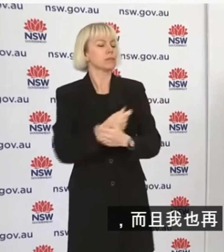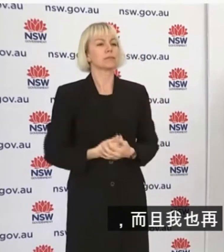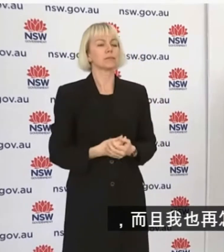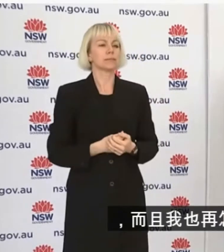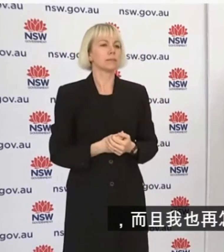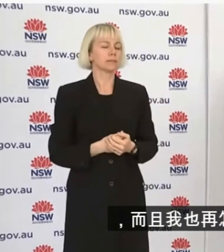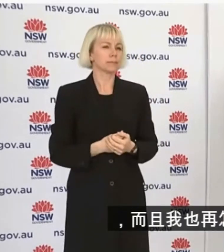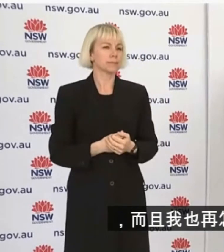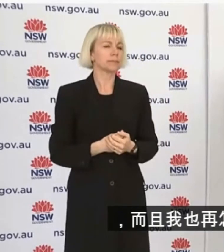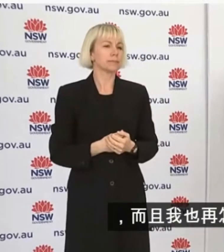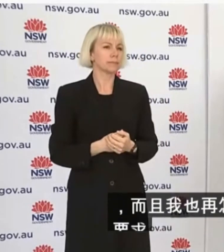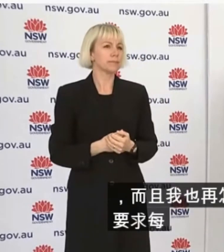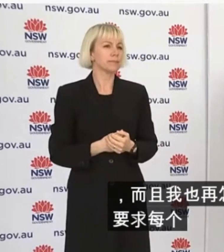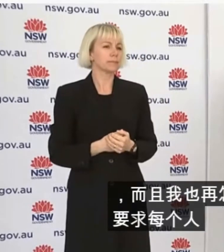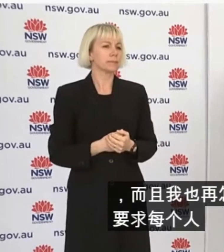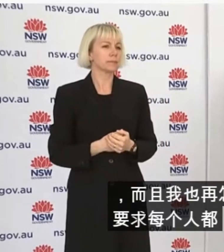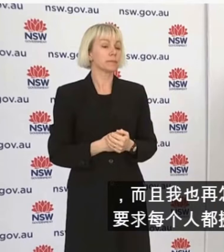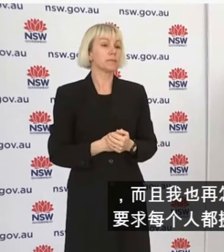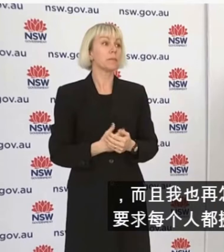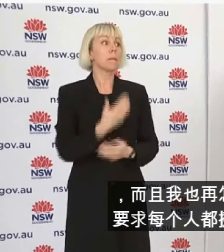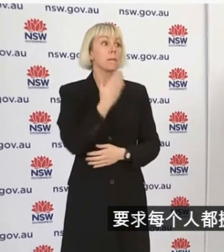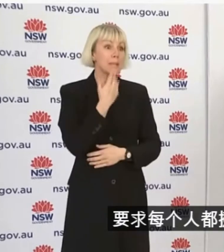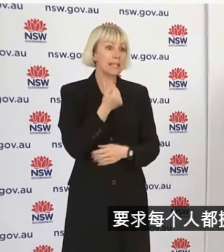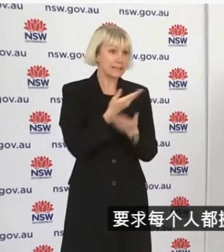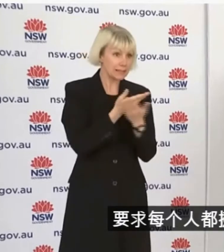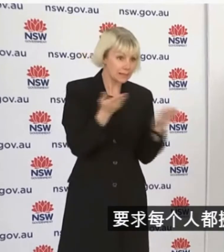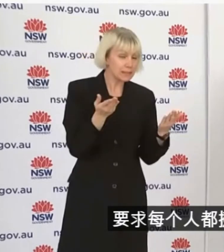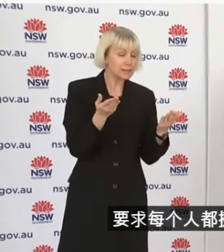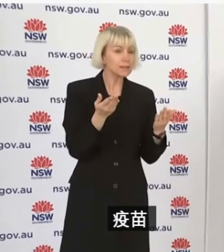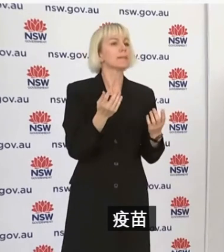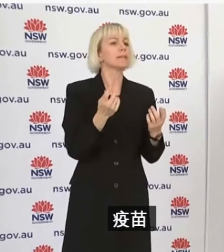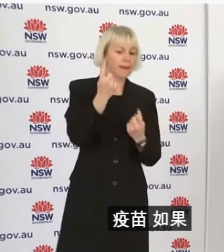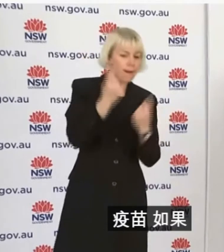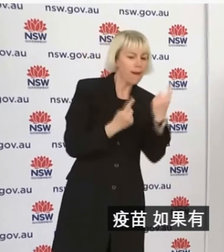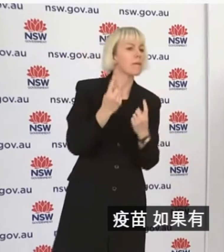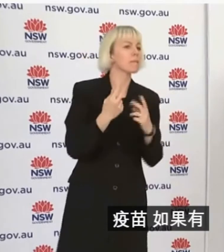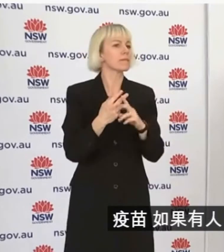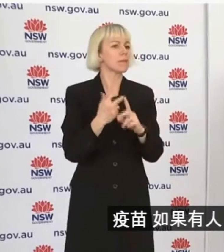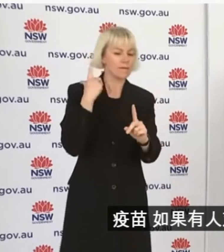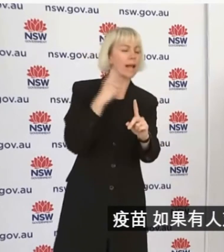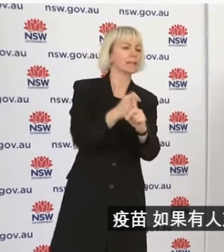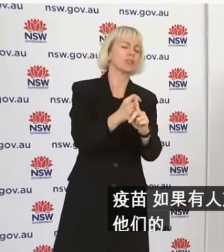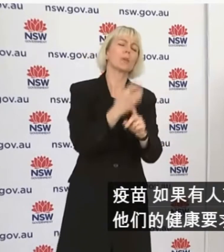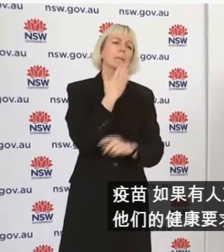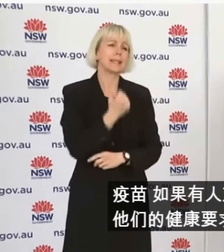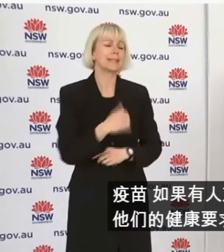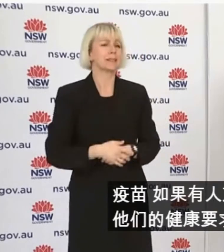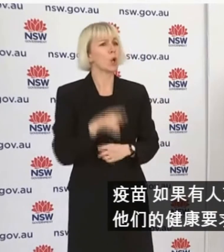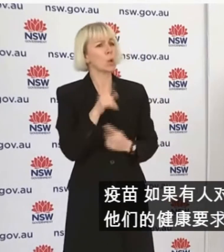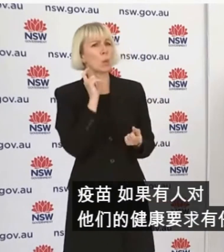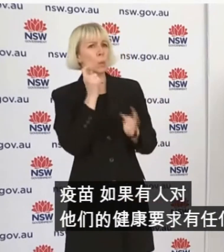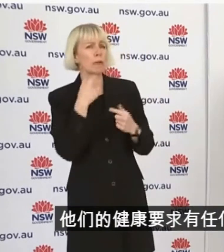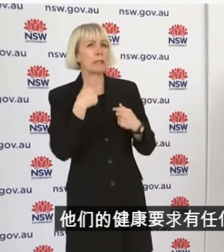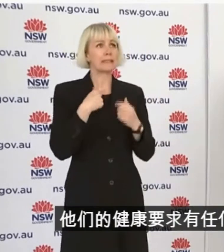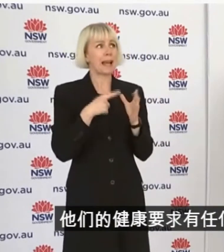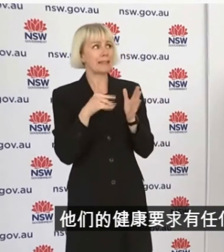can't stress enough why we're asking everybody to come forward and get vaccinated. And if anybody has any concerns about their health requirements,